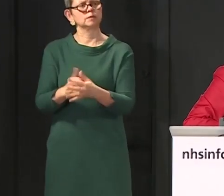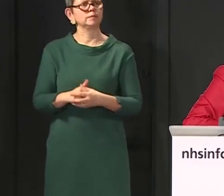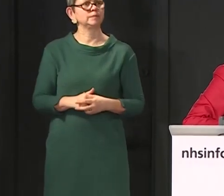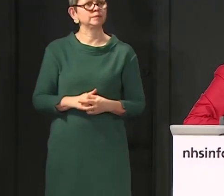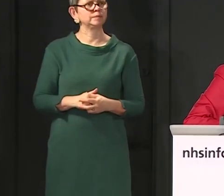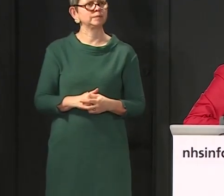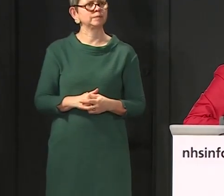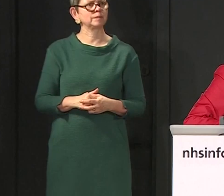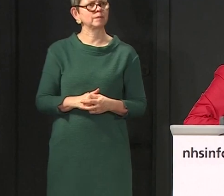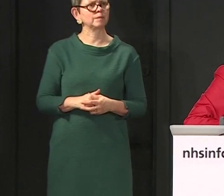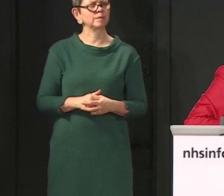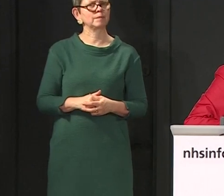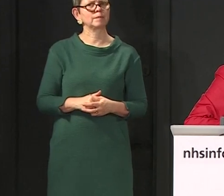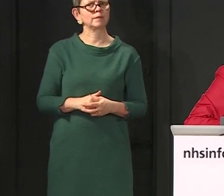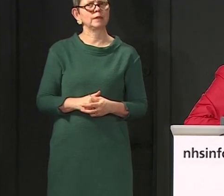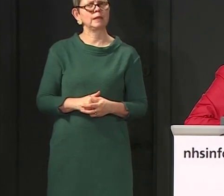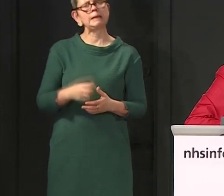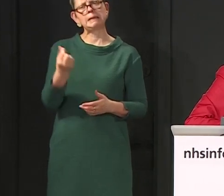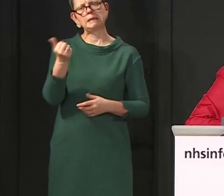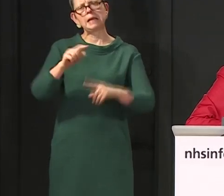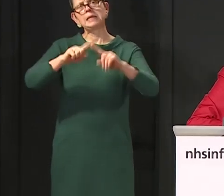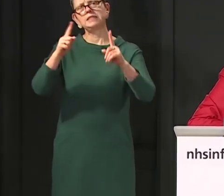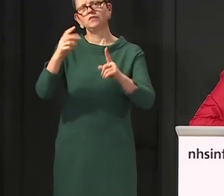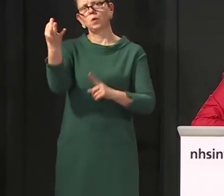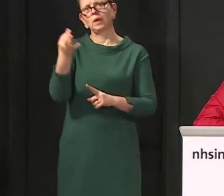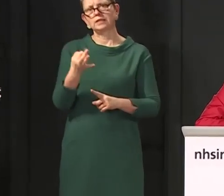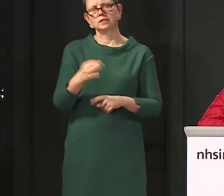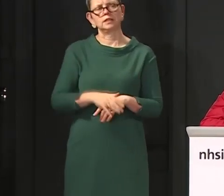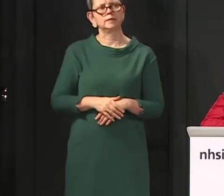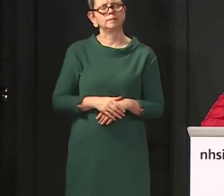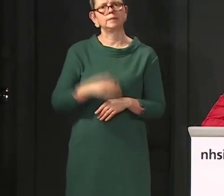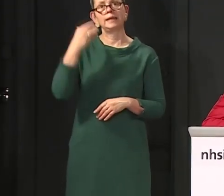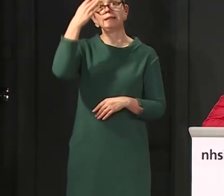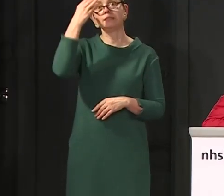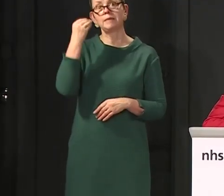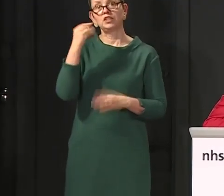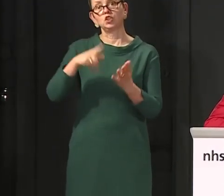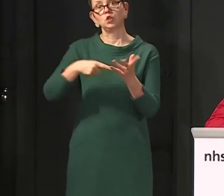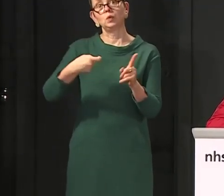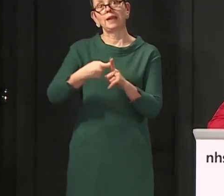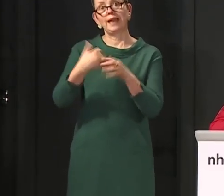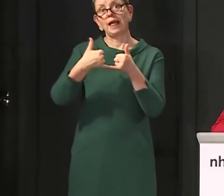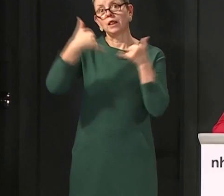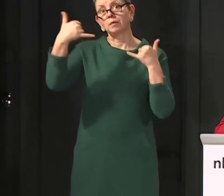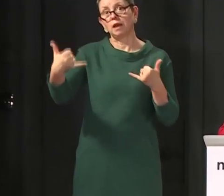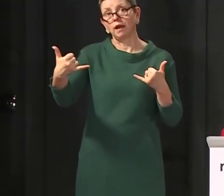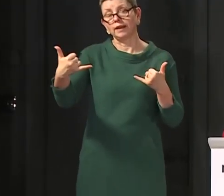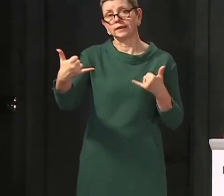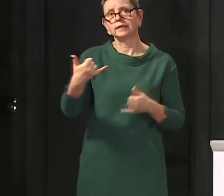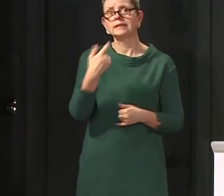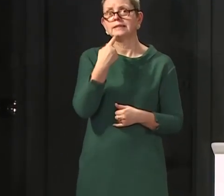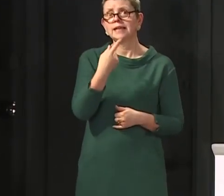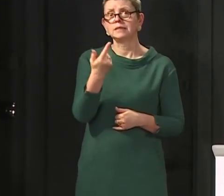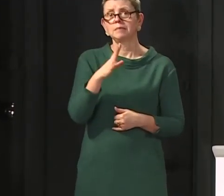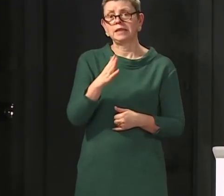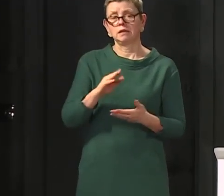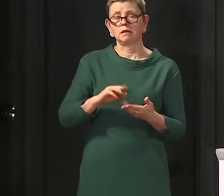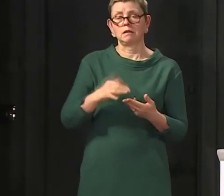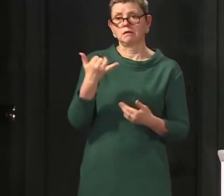First Minister. A slightly different angle, if I may. The Dementia UK helpline is widely reported as having received an increase